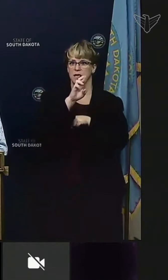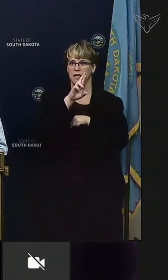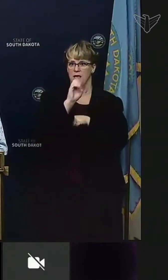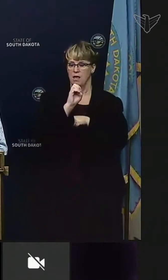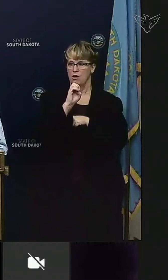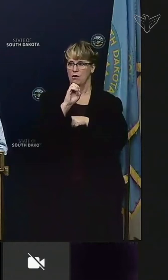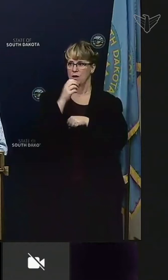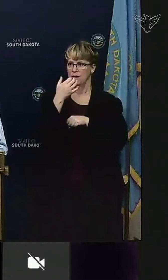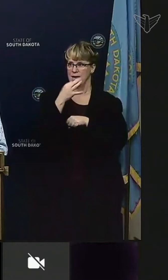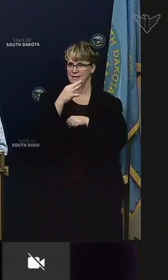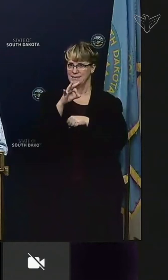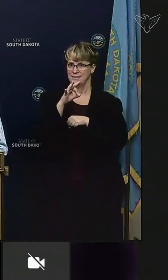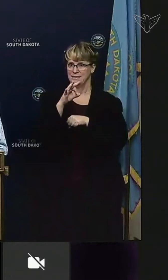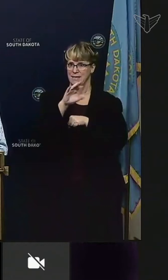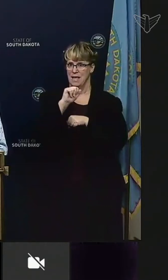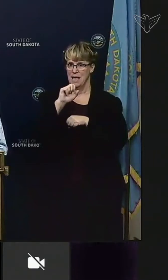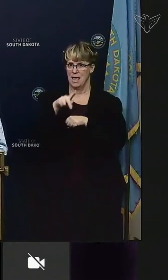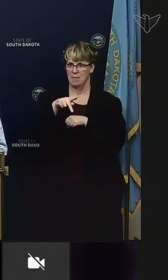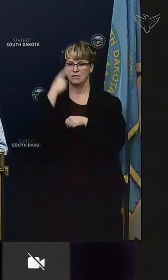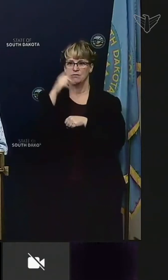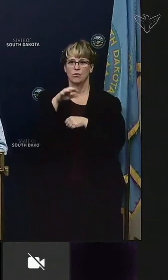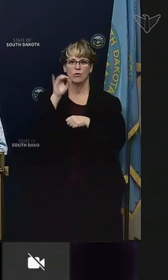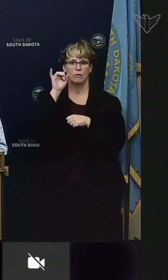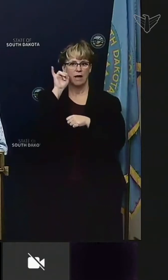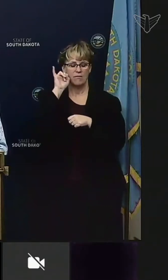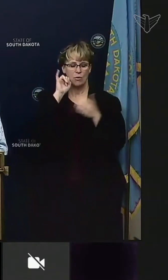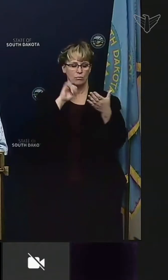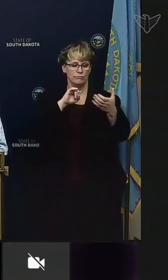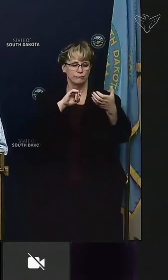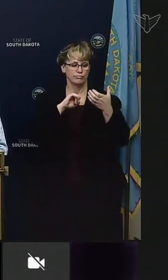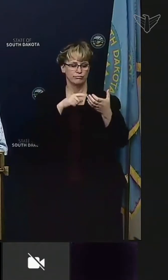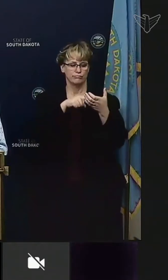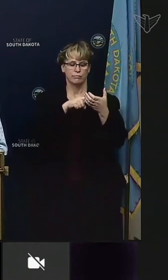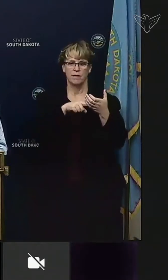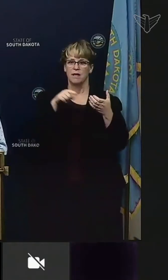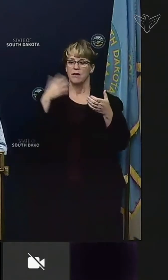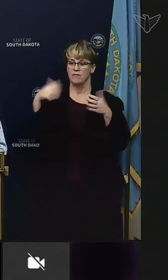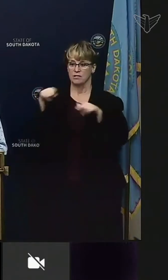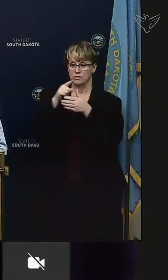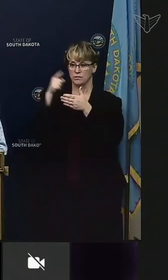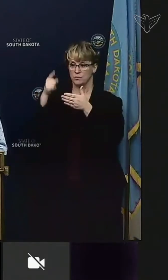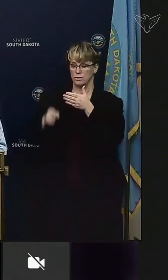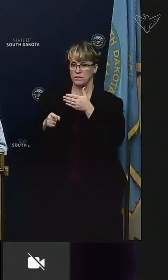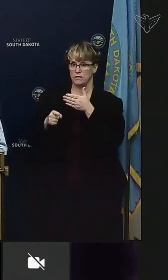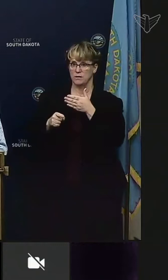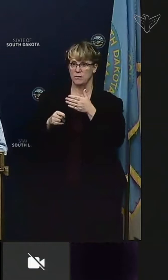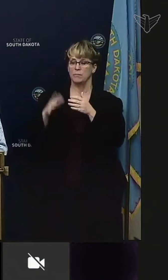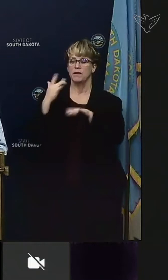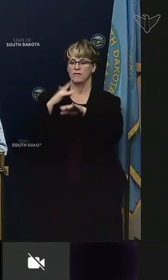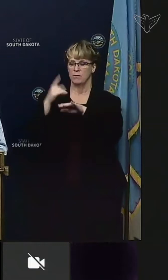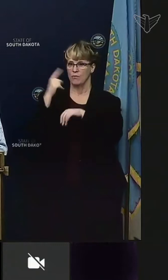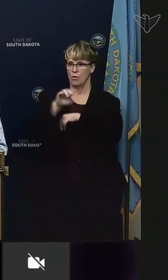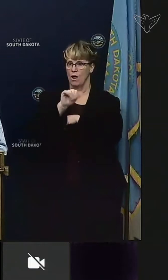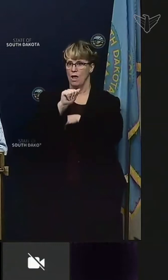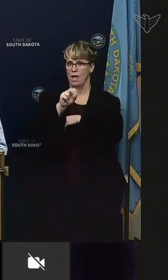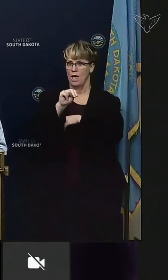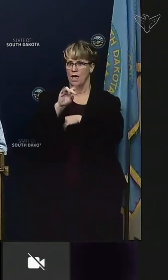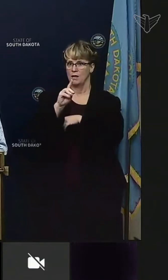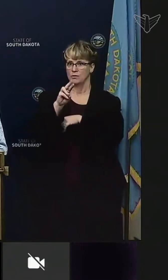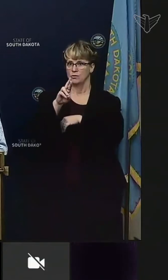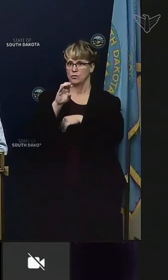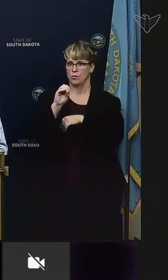app. This is a phone that's for your iPhone. By the end of this week, it'll be available for Android phones as well, but it's